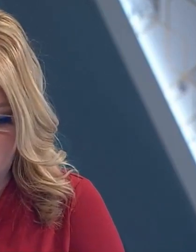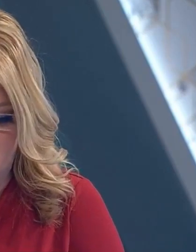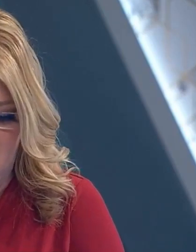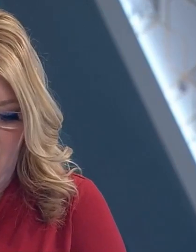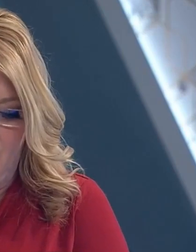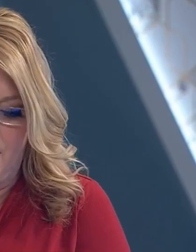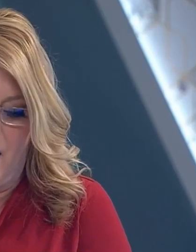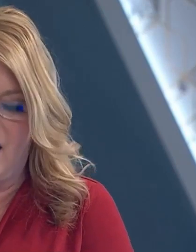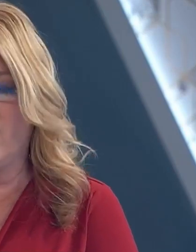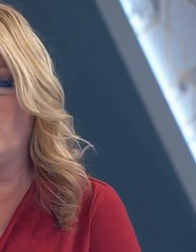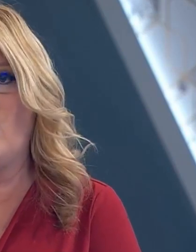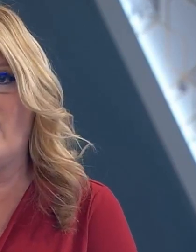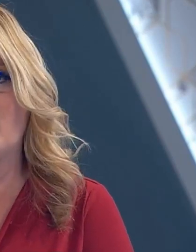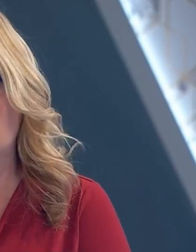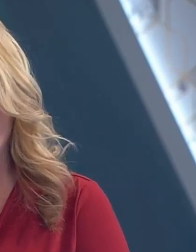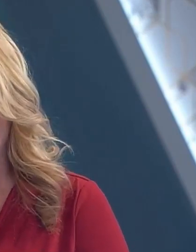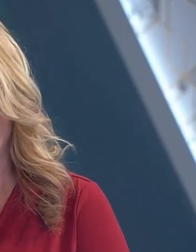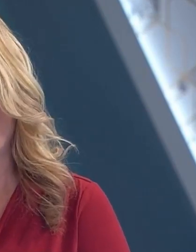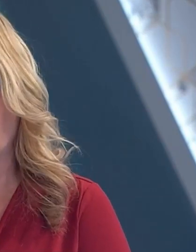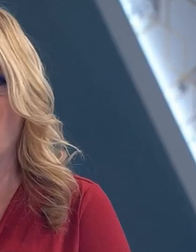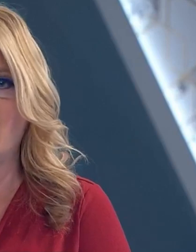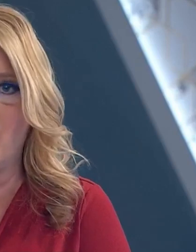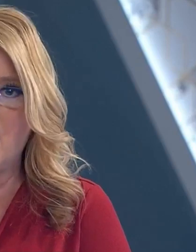be tested, but if you have